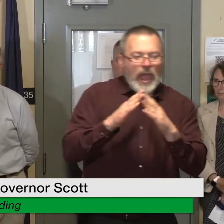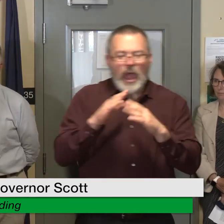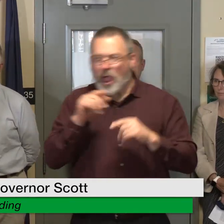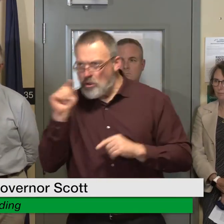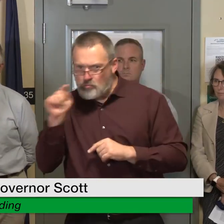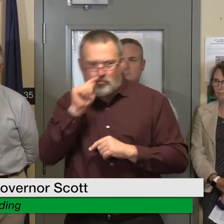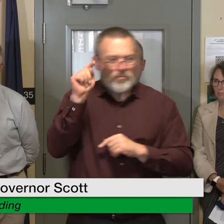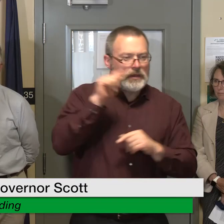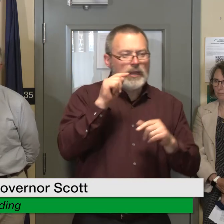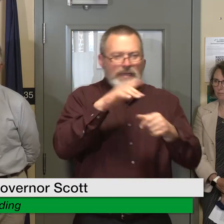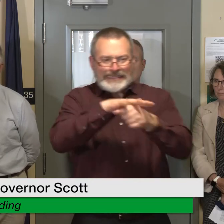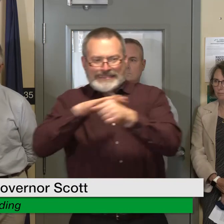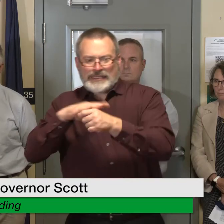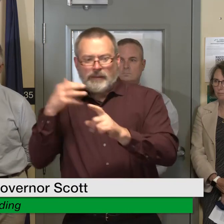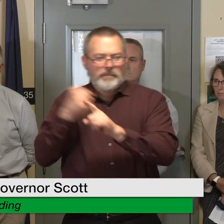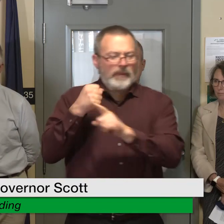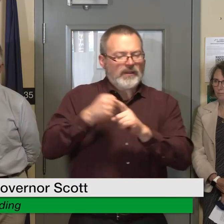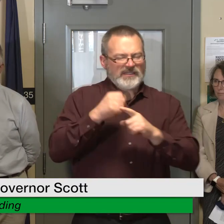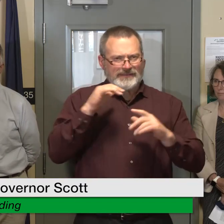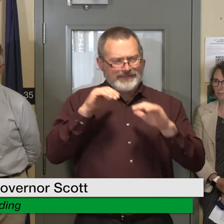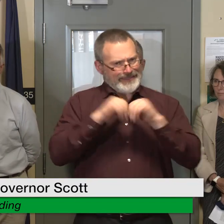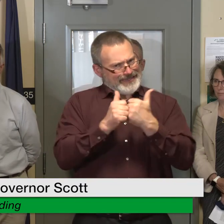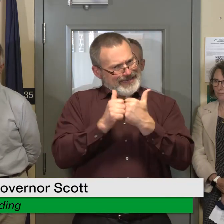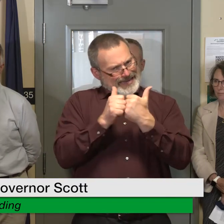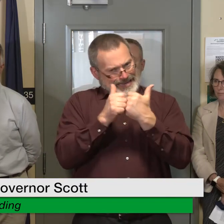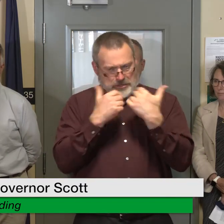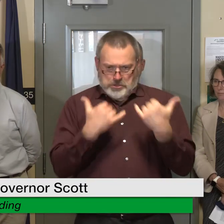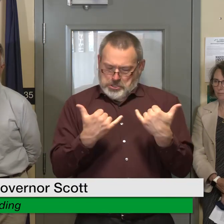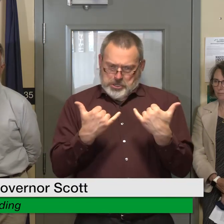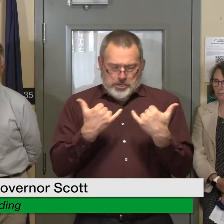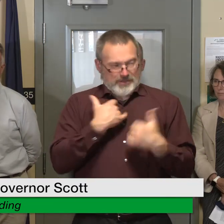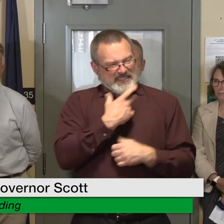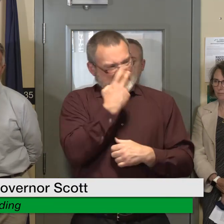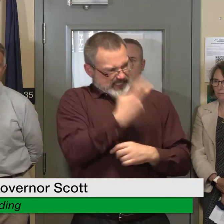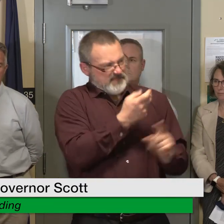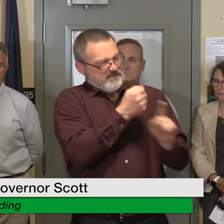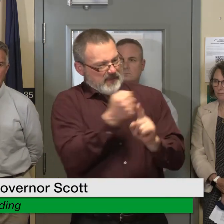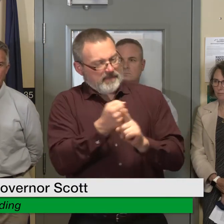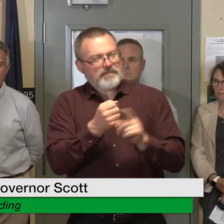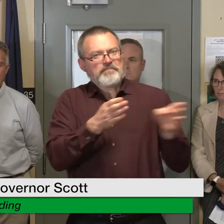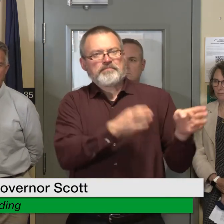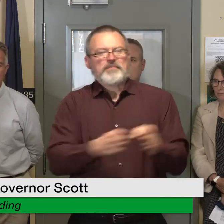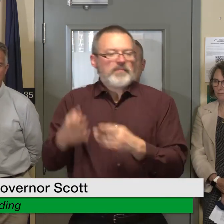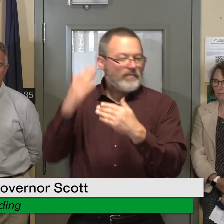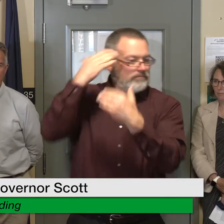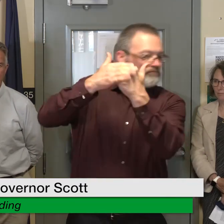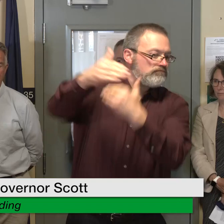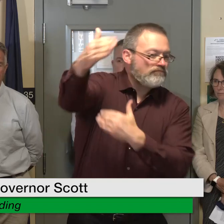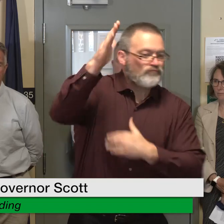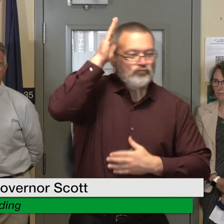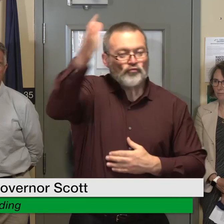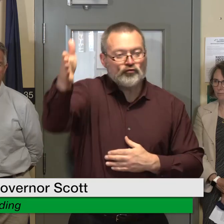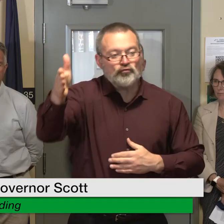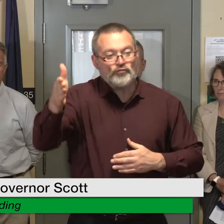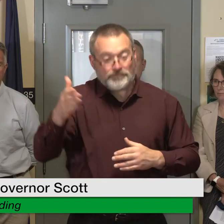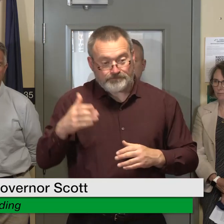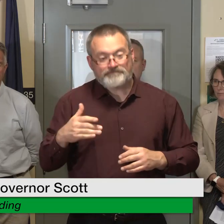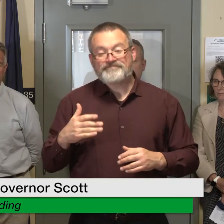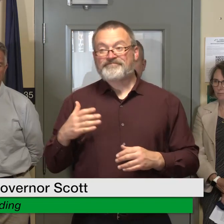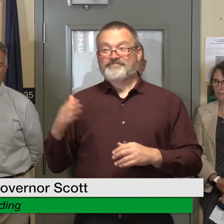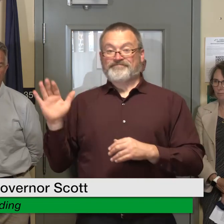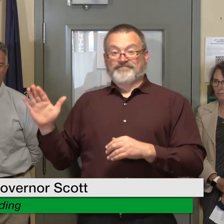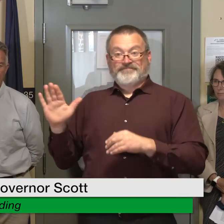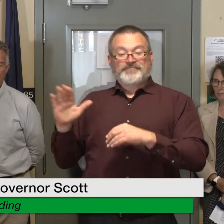solutions. Our geology team has received more than 10 reports of flood-related landslides.